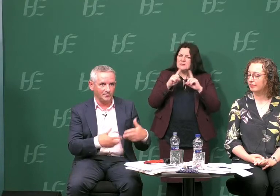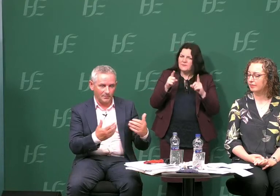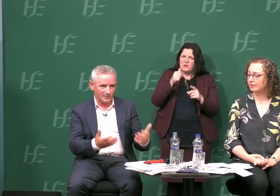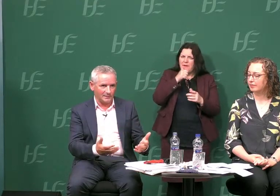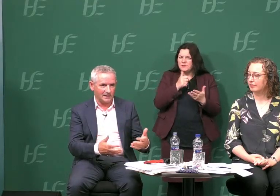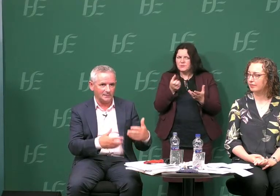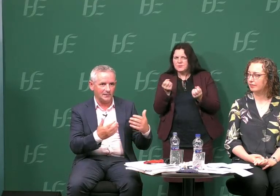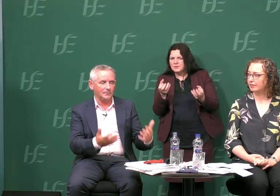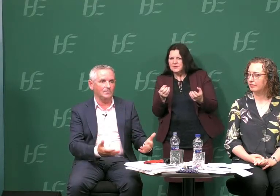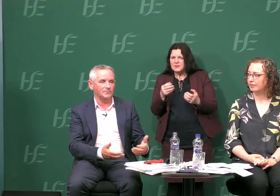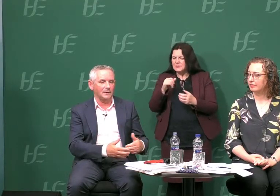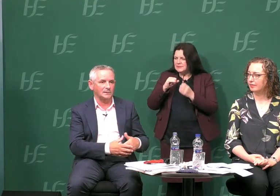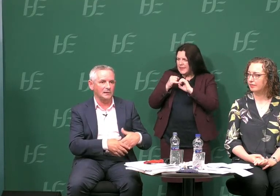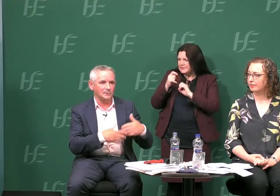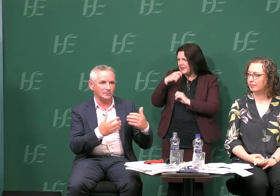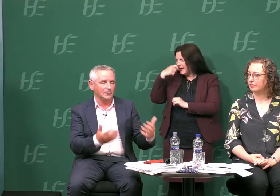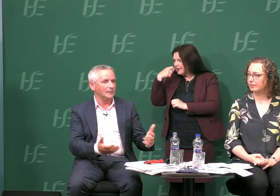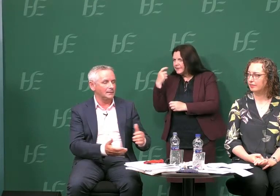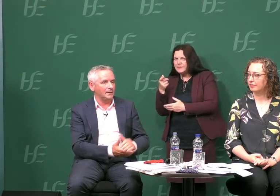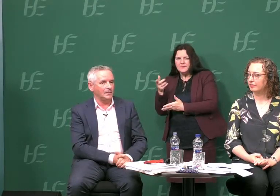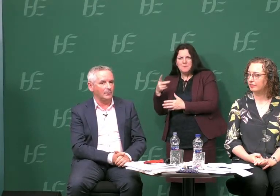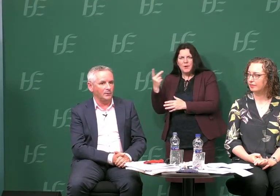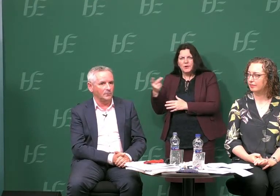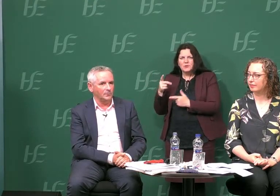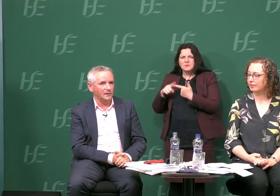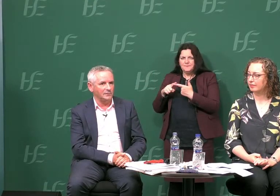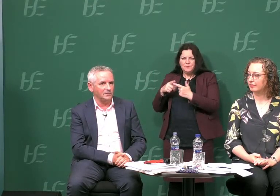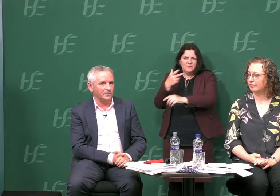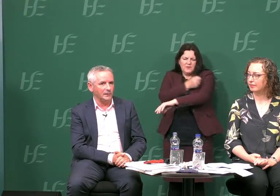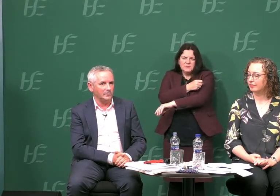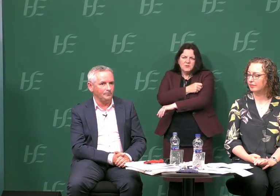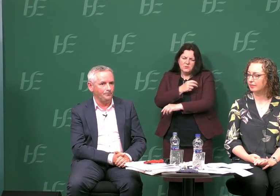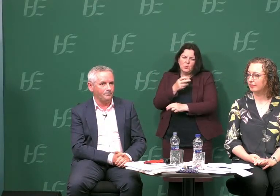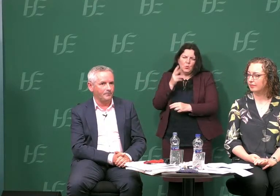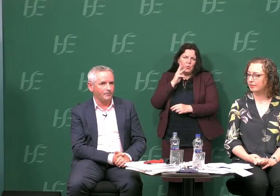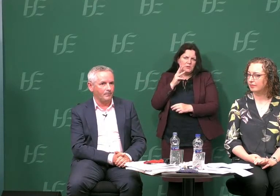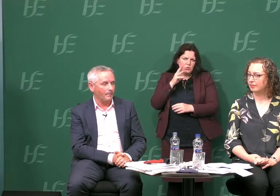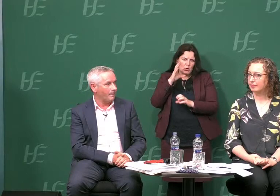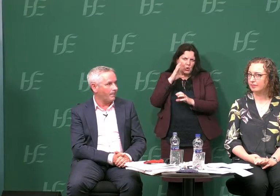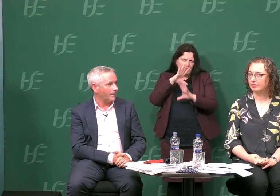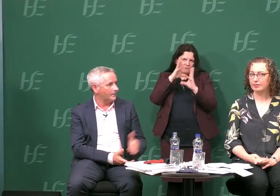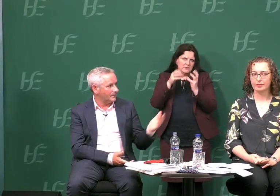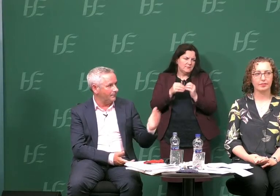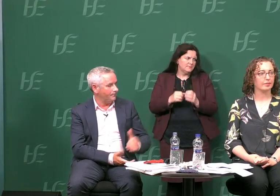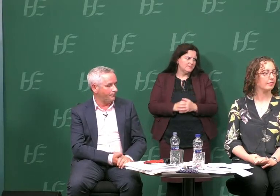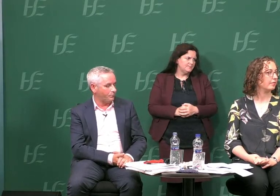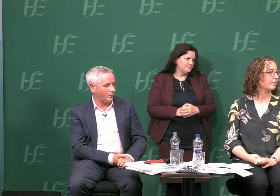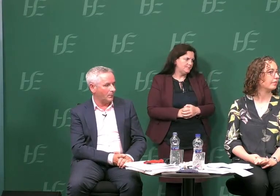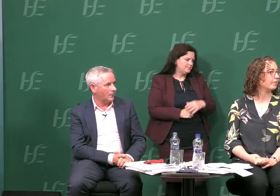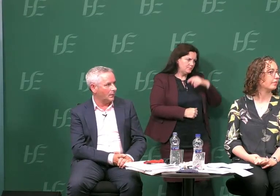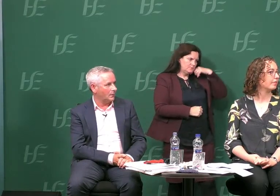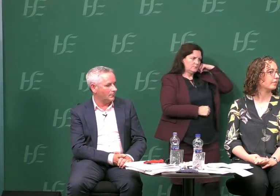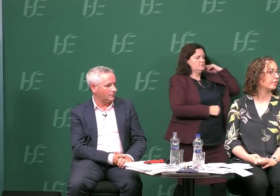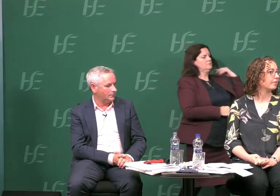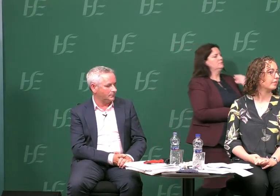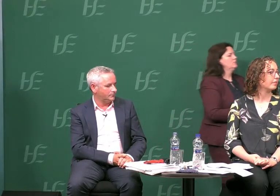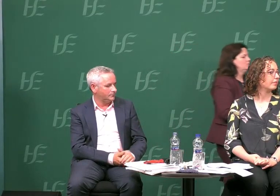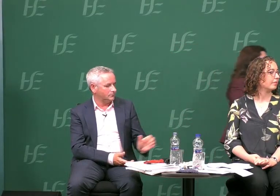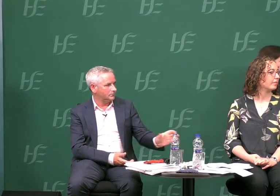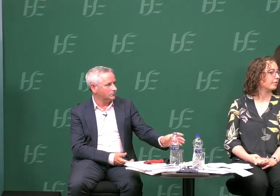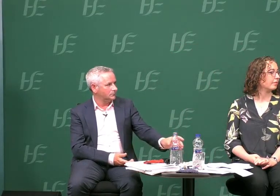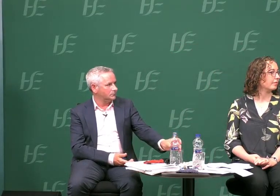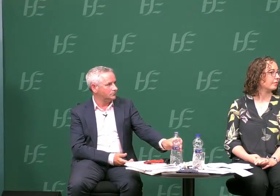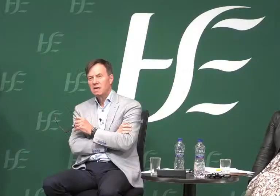offer themselves, whether that's testing, whether it's vaccination, and we're willing to look at all of them. Liam? Published